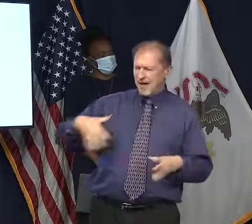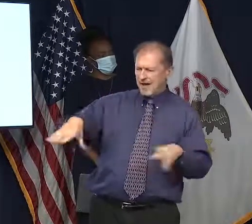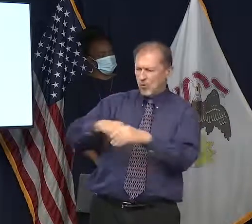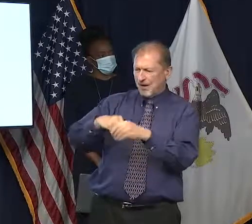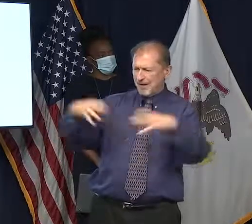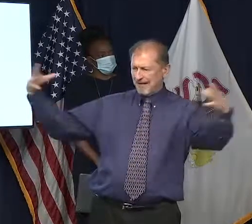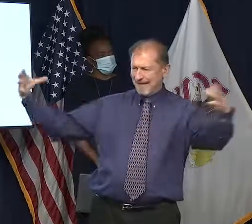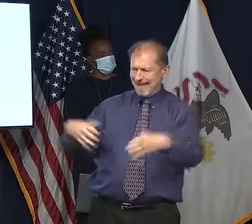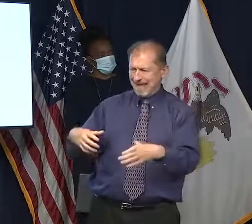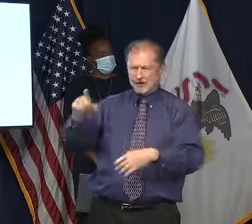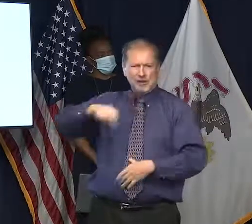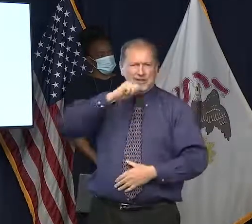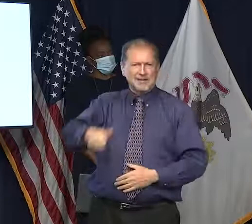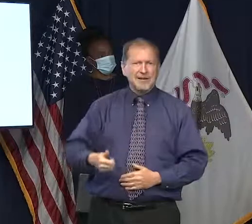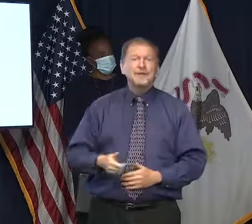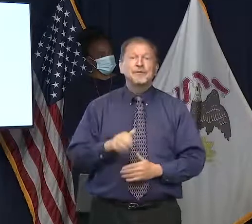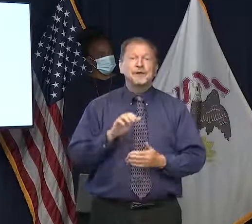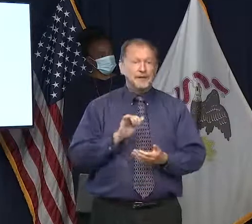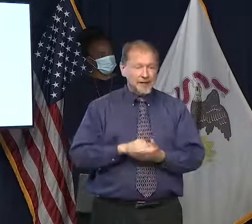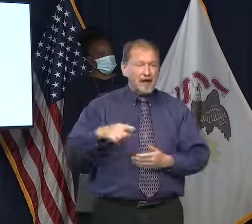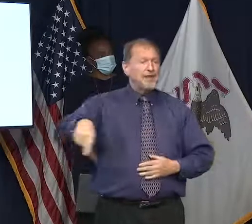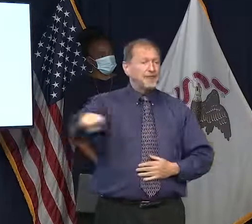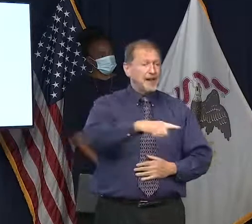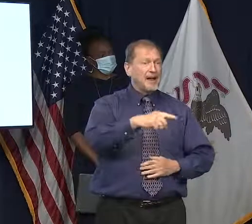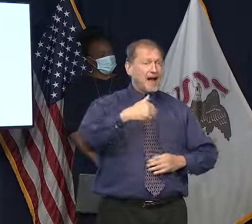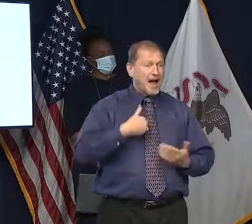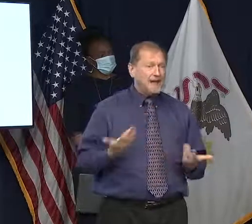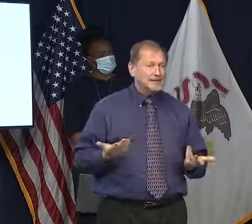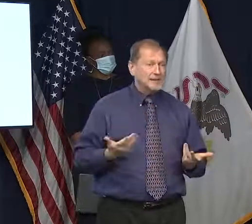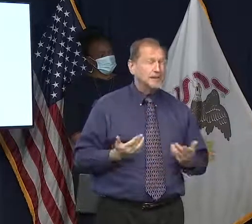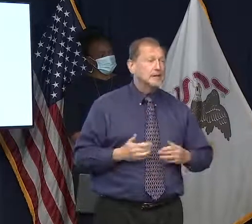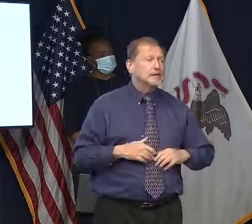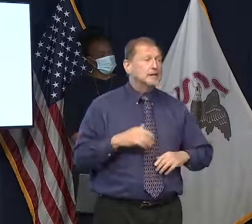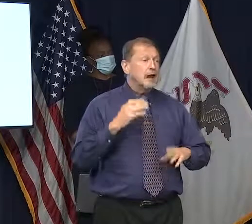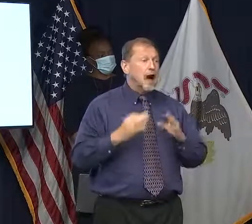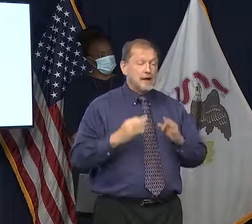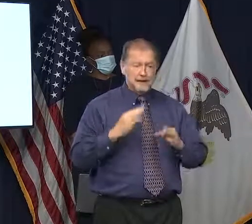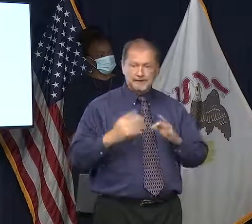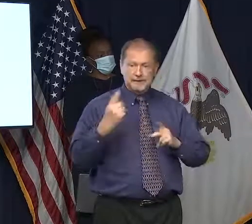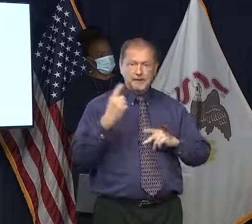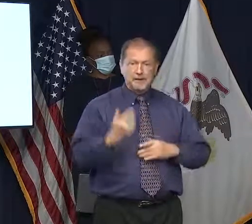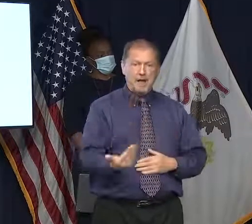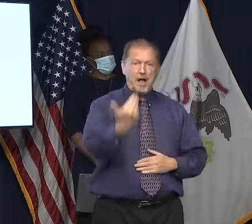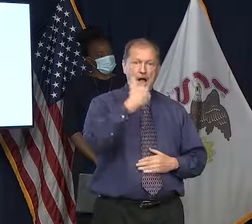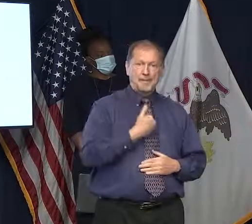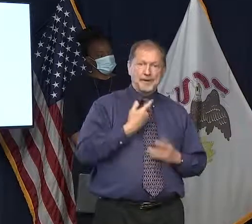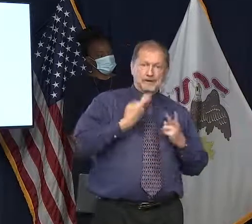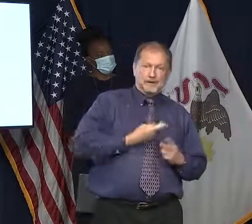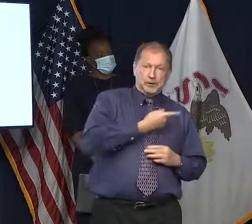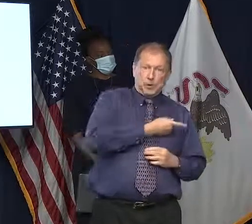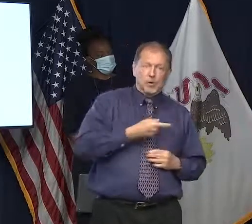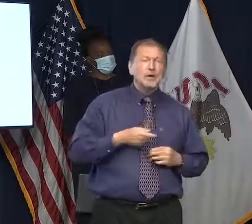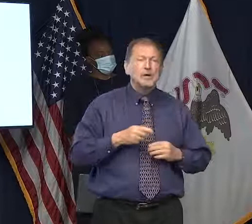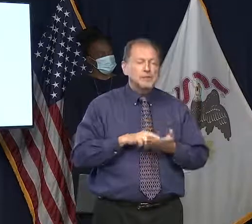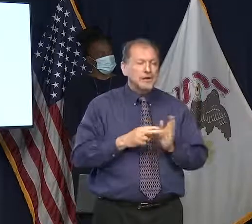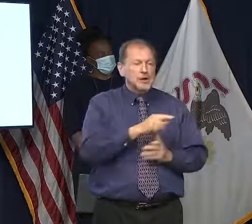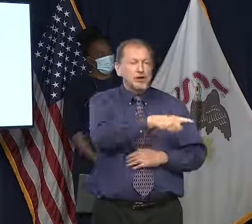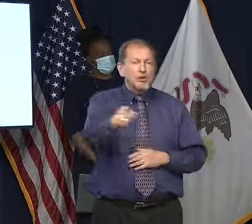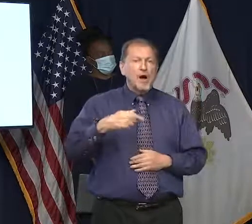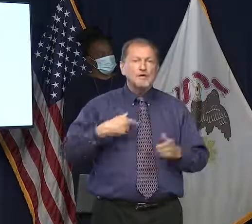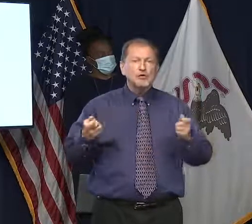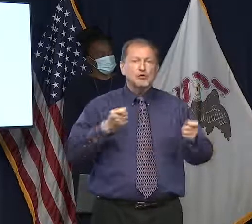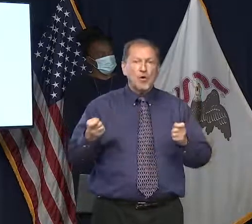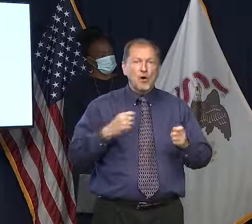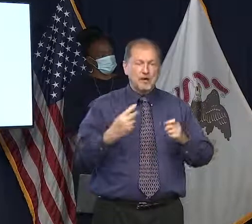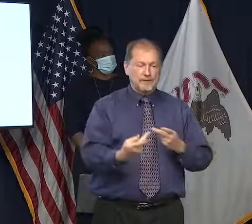circumstances beyond their control, because the aunt goes to a wedding and comes over to visit you, and you get infected,